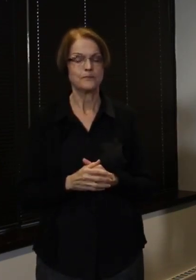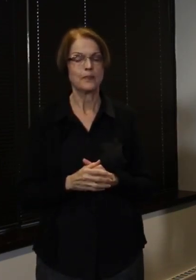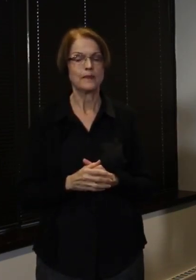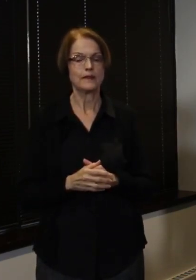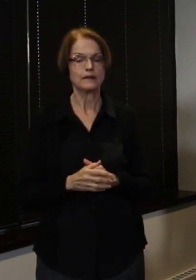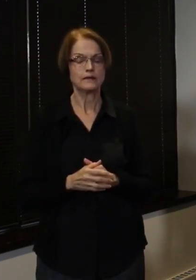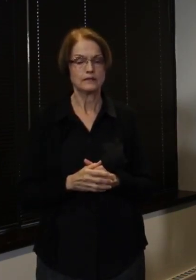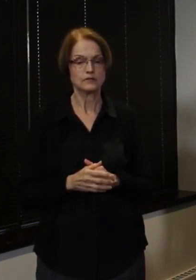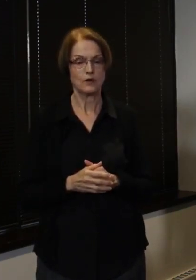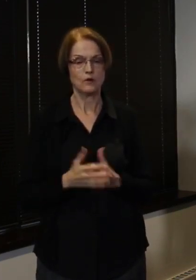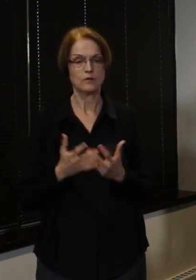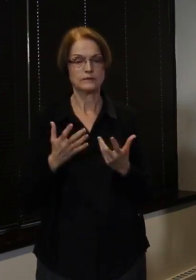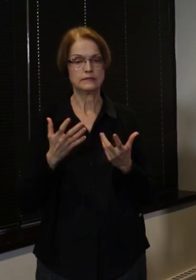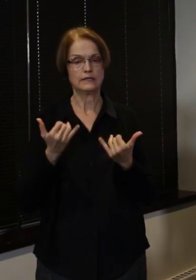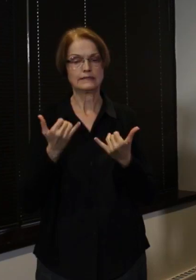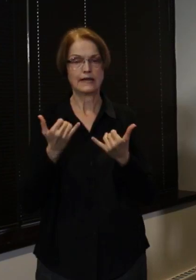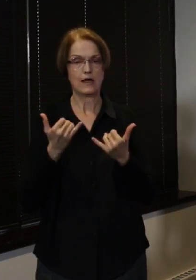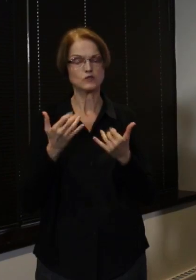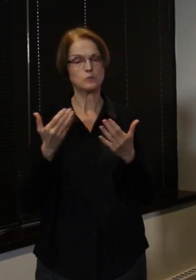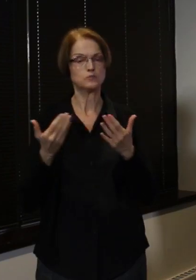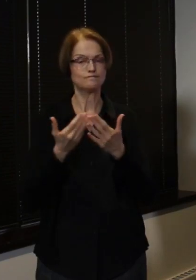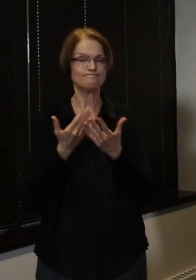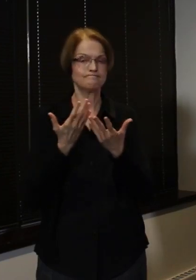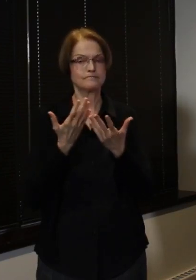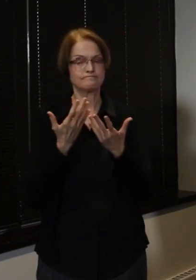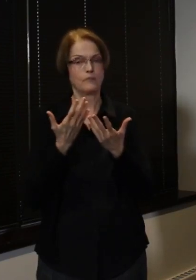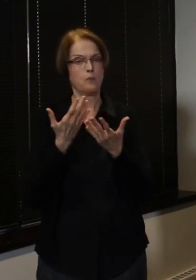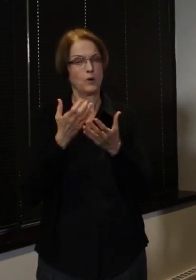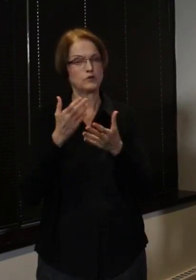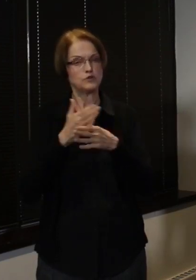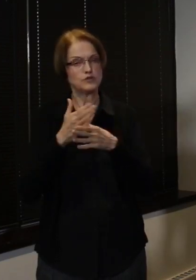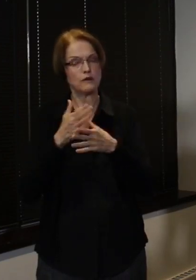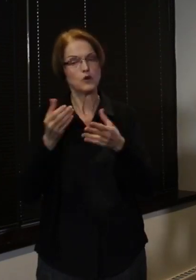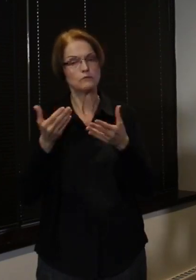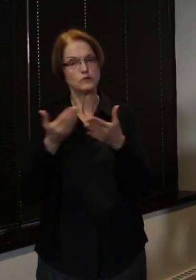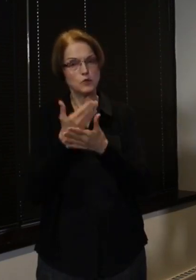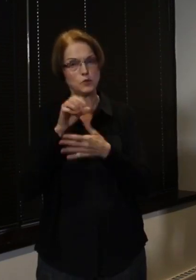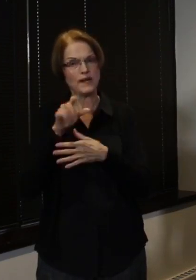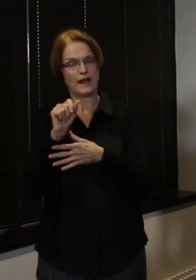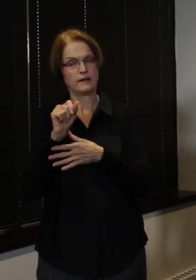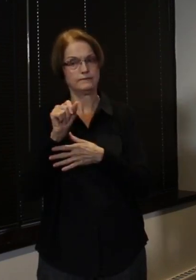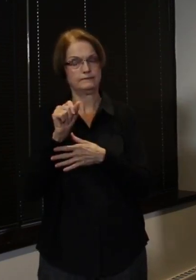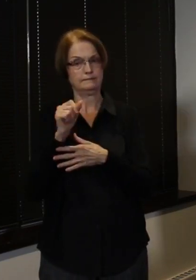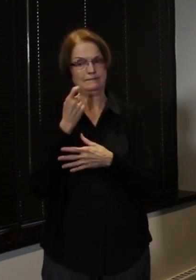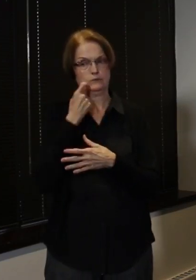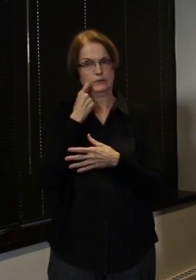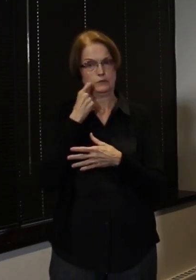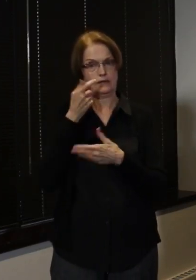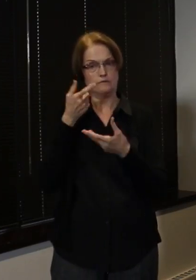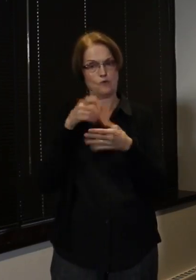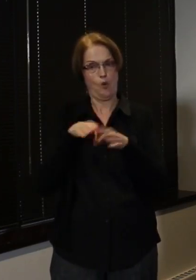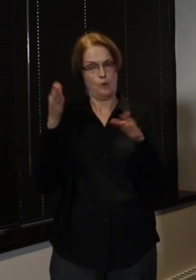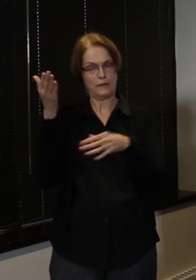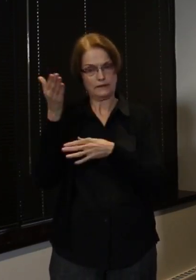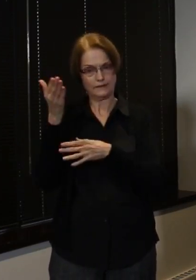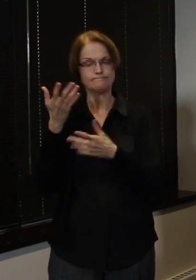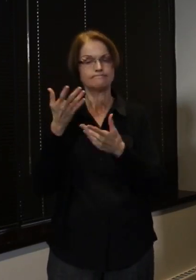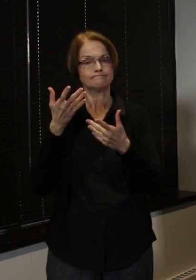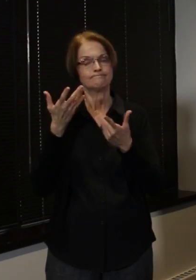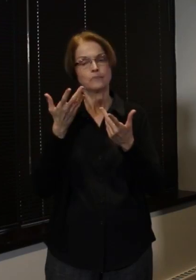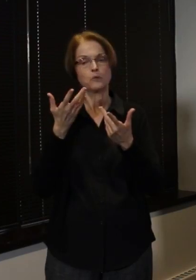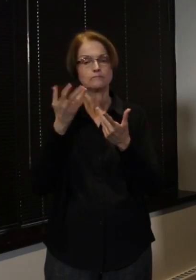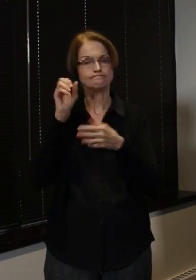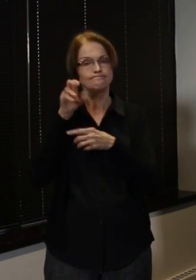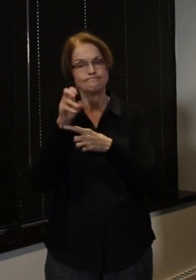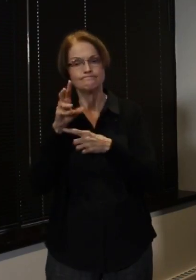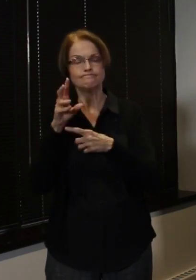So one thing that we did want to share some data with, and as I mentioned when I opened today, was looking at our death data. And so we began taking a look